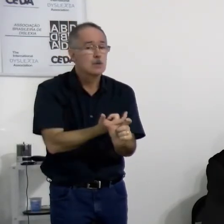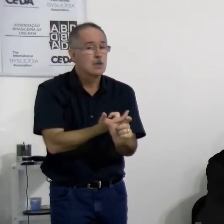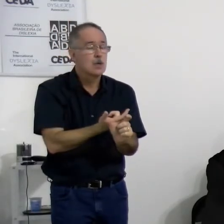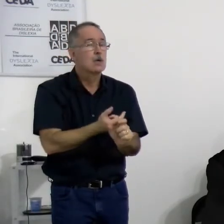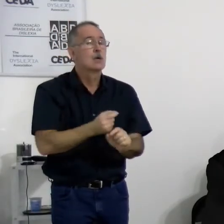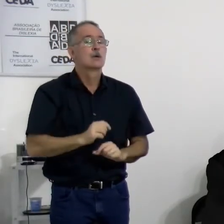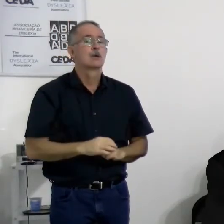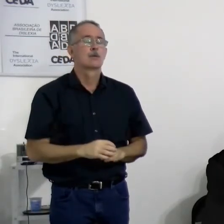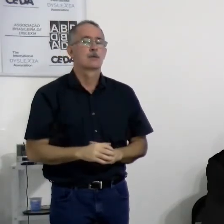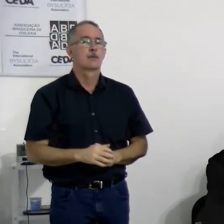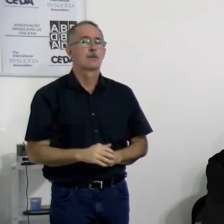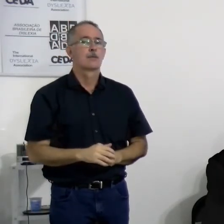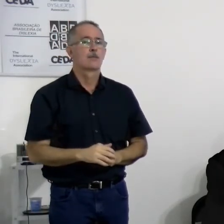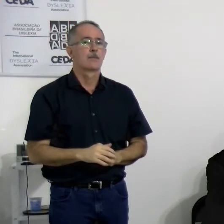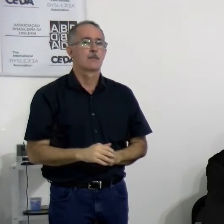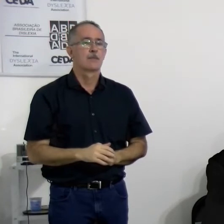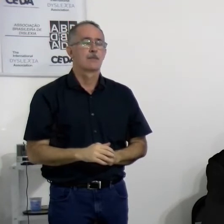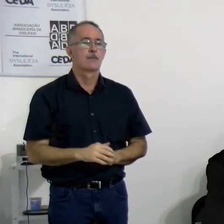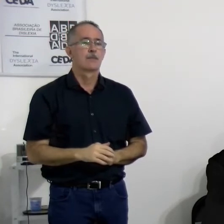now. However,